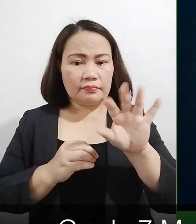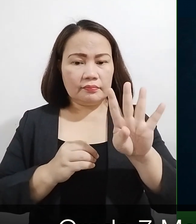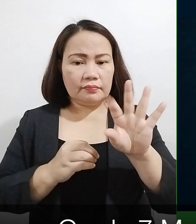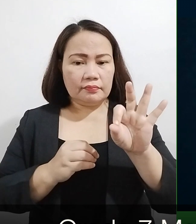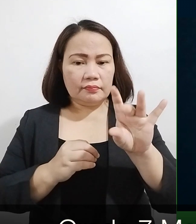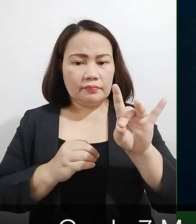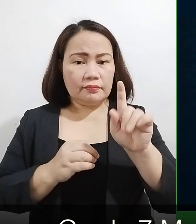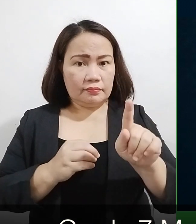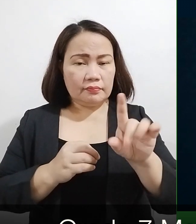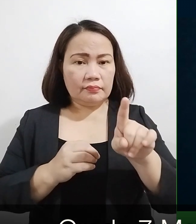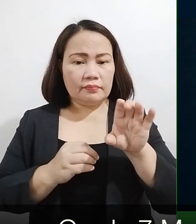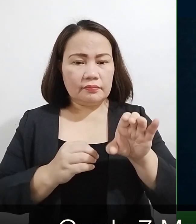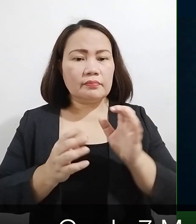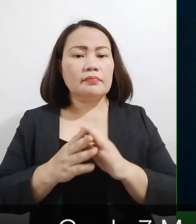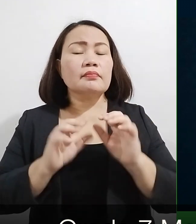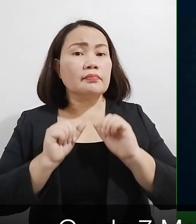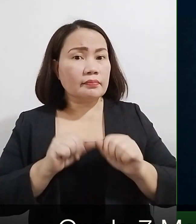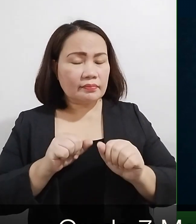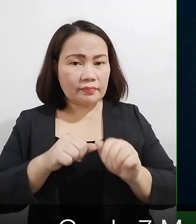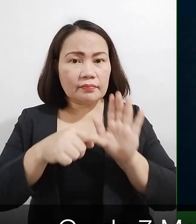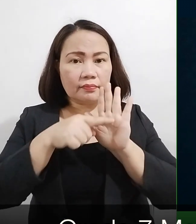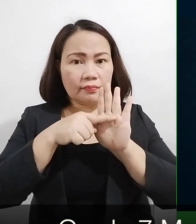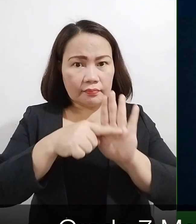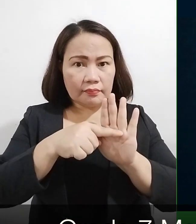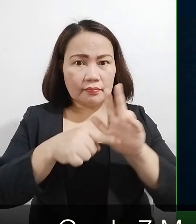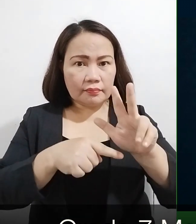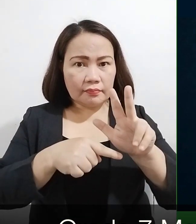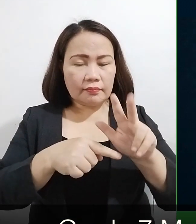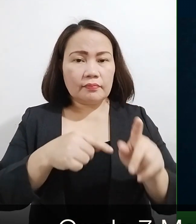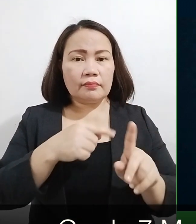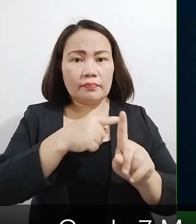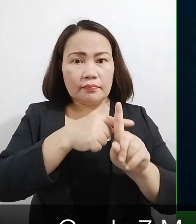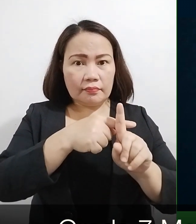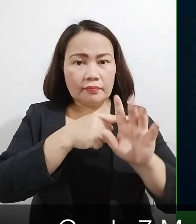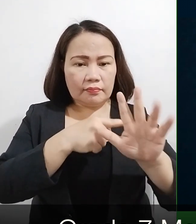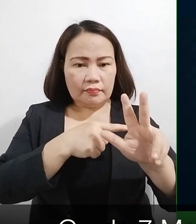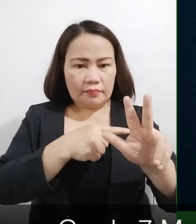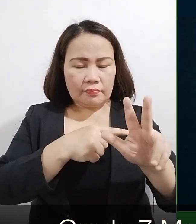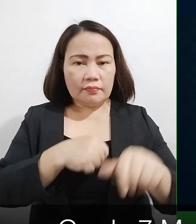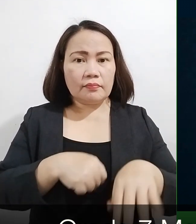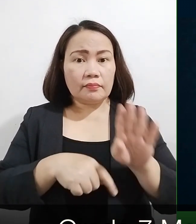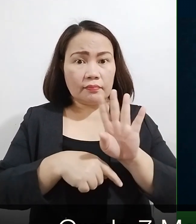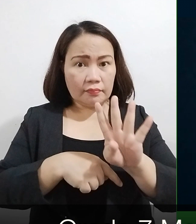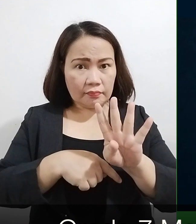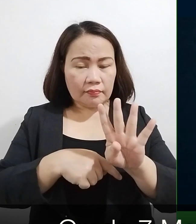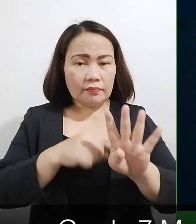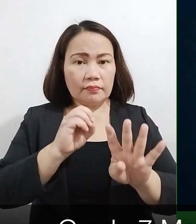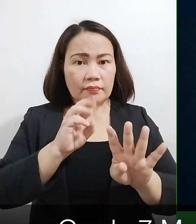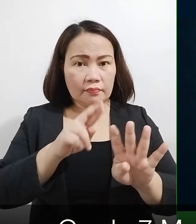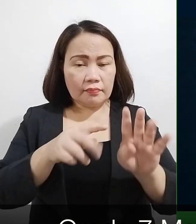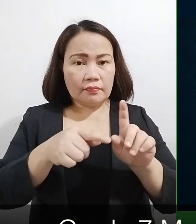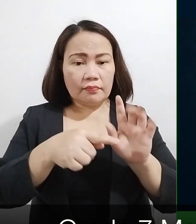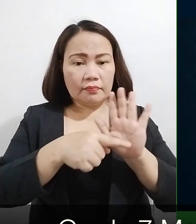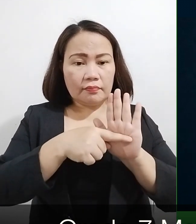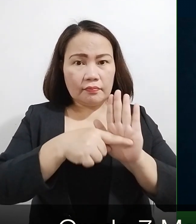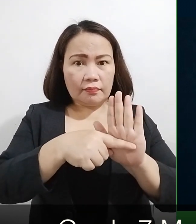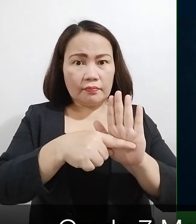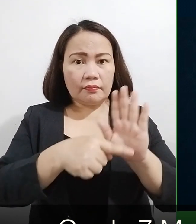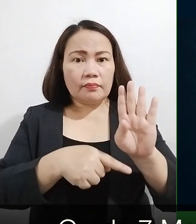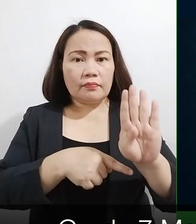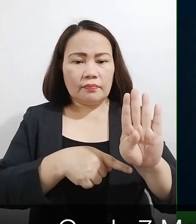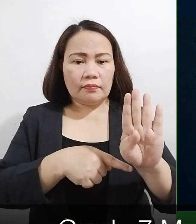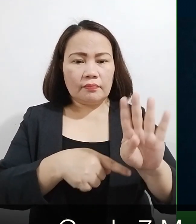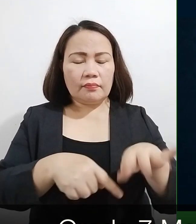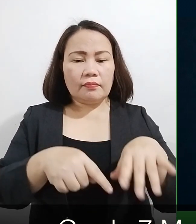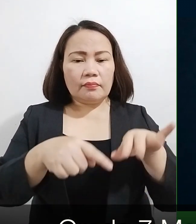nga ay pwedeng positive 3 or negative 3. Ulitin ko, when we are getting the square root of